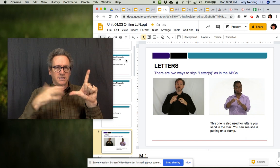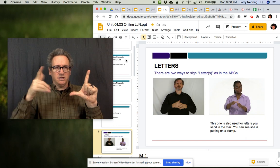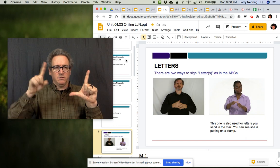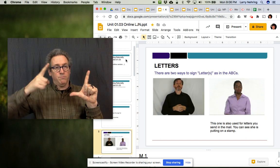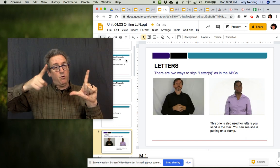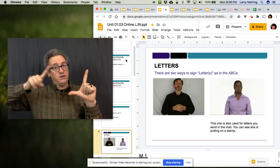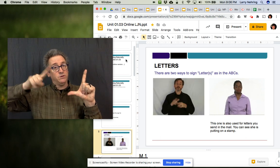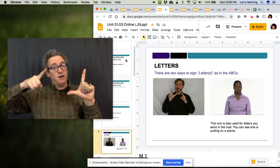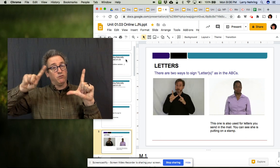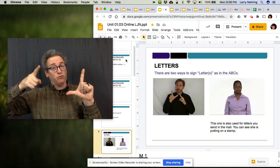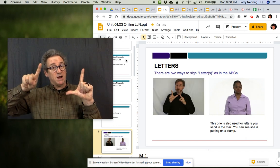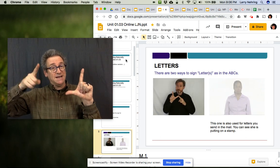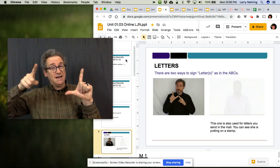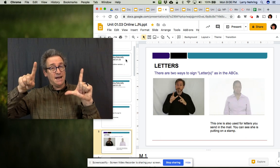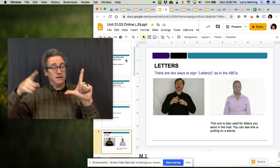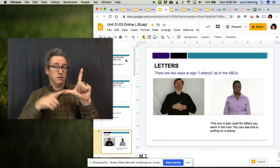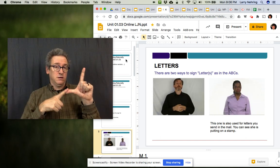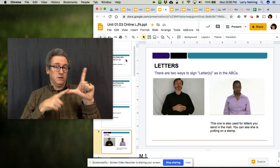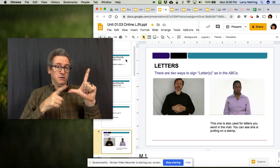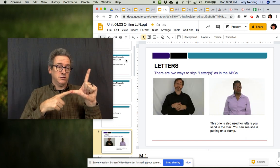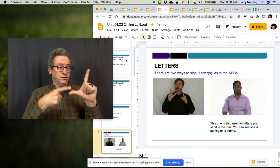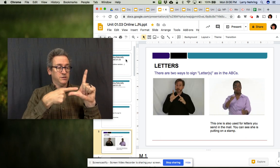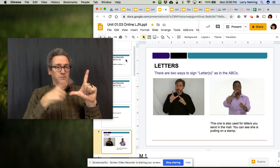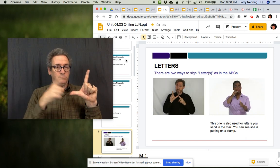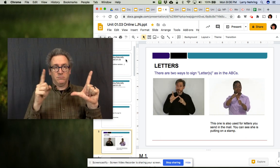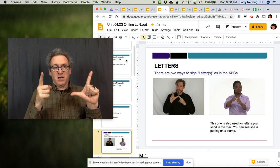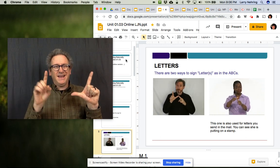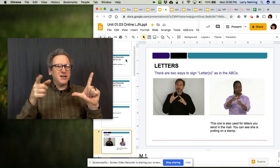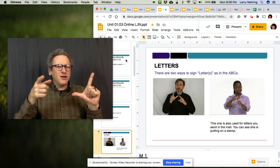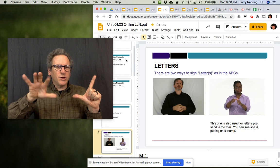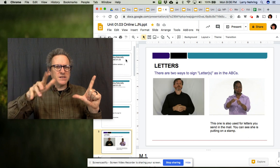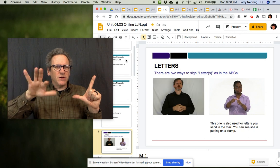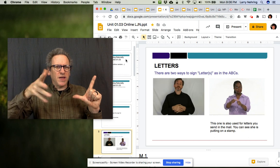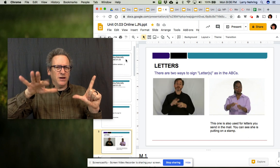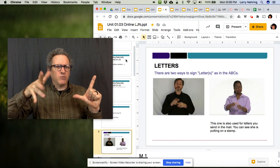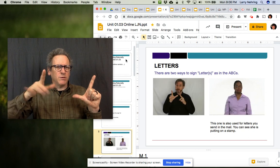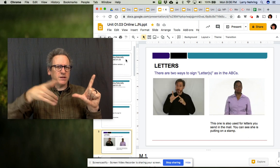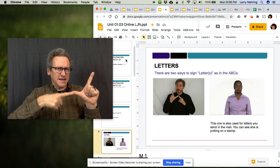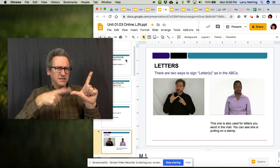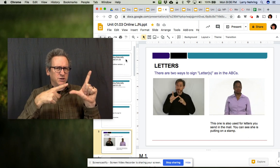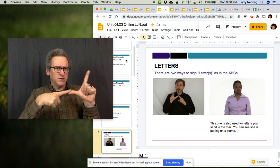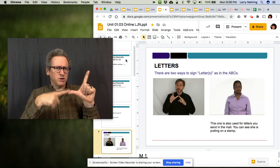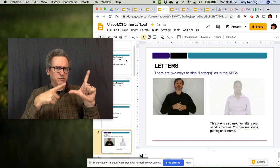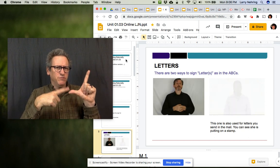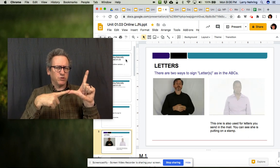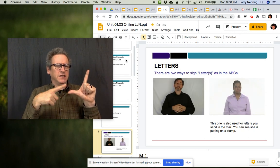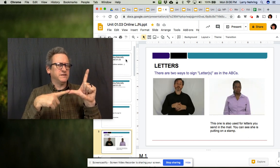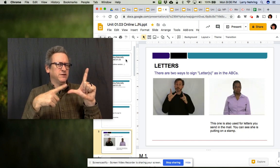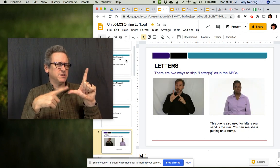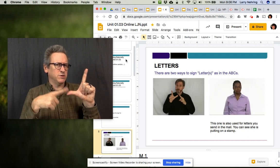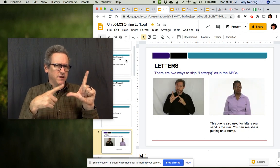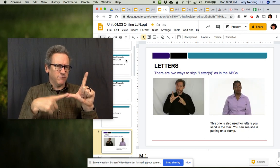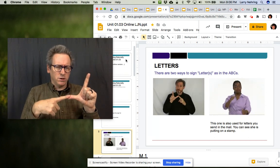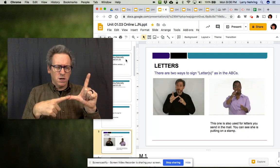I tend to point with the writing hand to this one. In general, you'll notice that the hand you write with tends to do the most movement, or at least